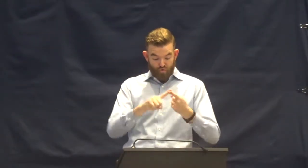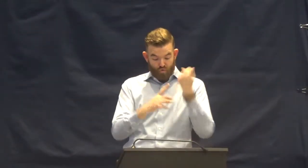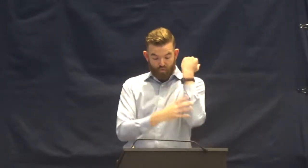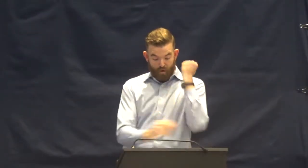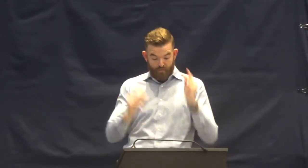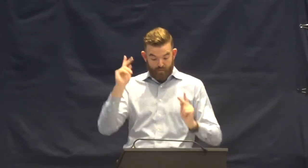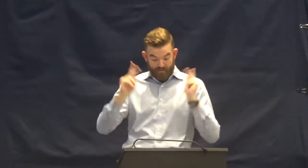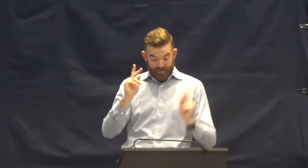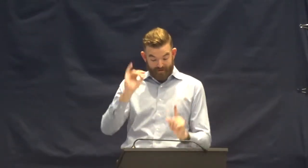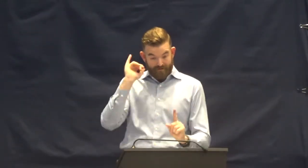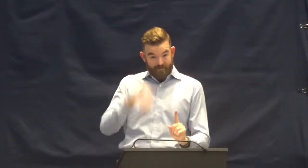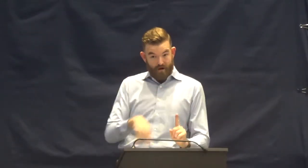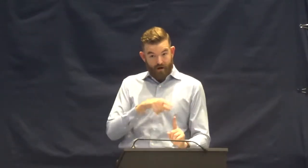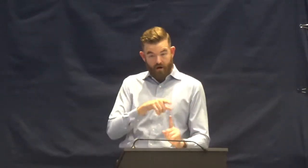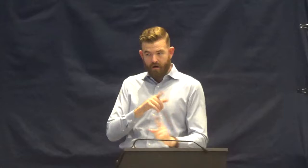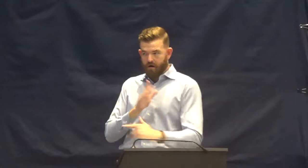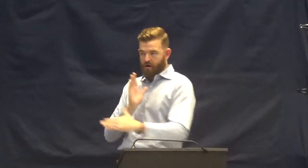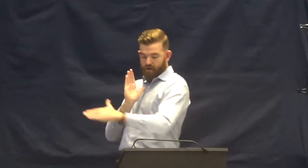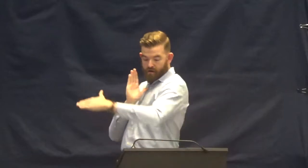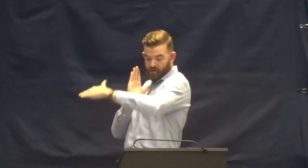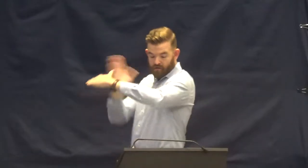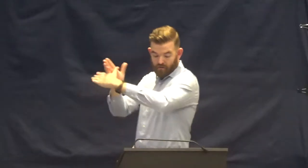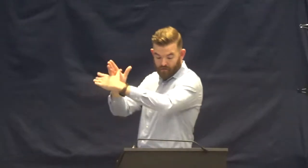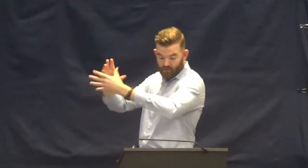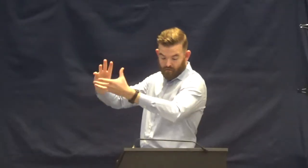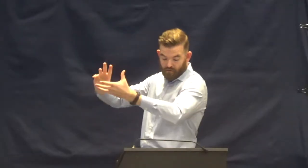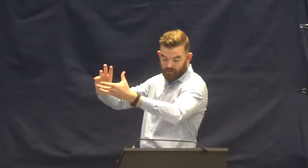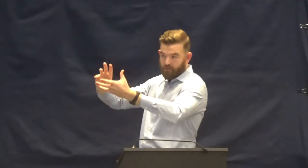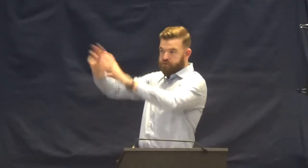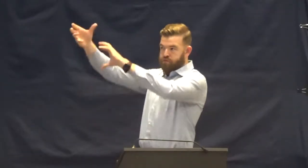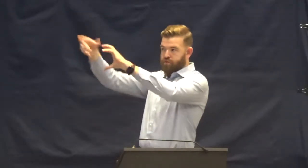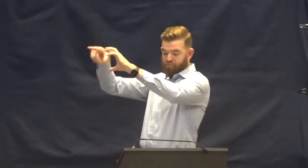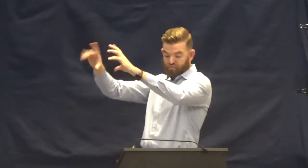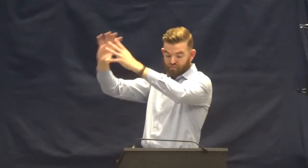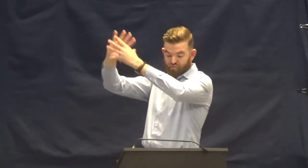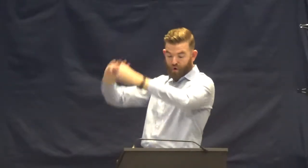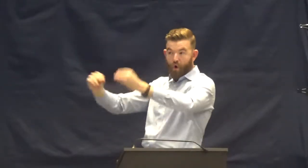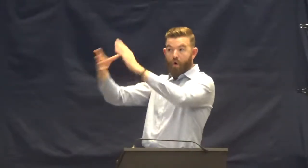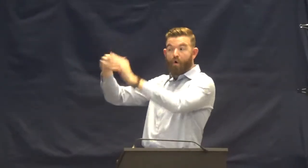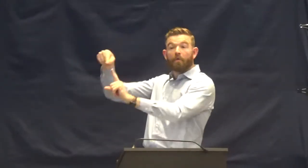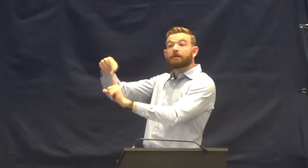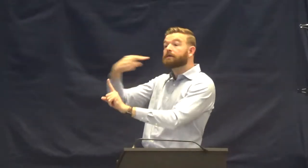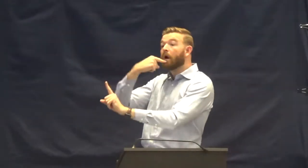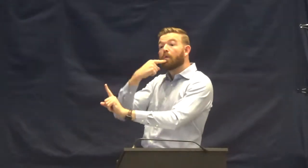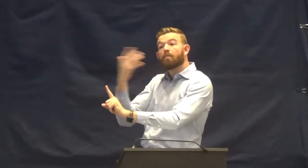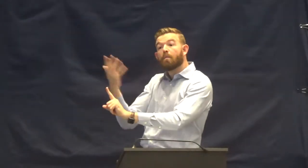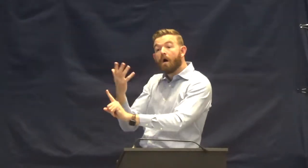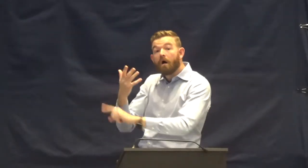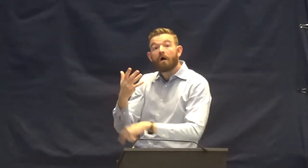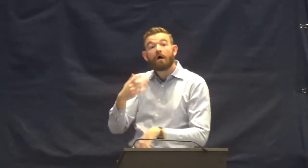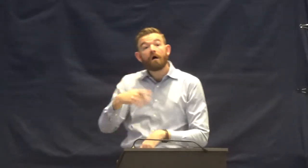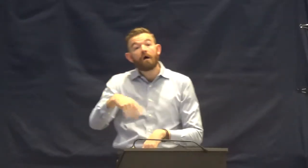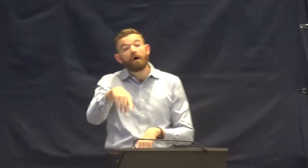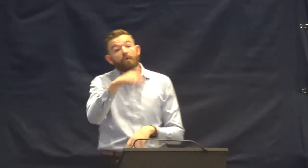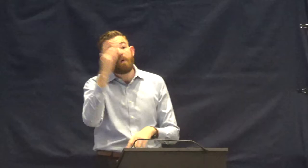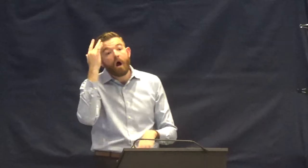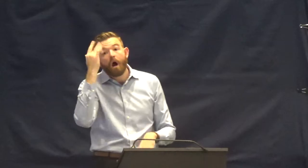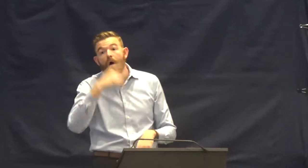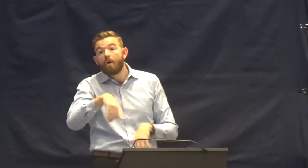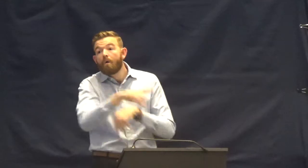this. He was preaching good news to the poor people, which was in direct opposition to the story of